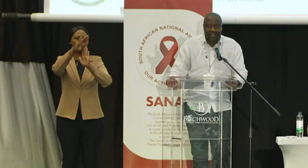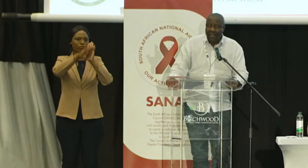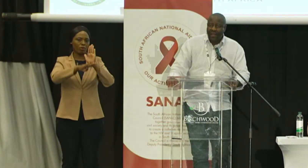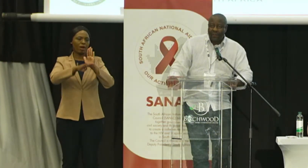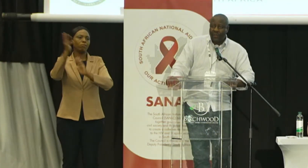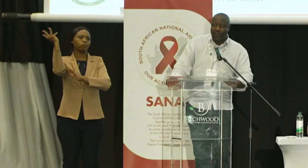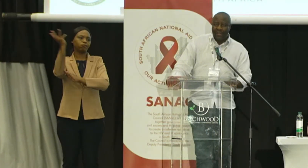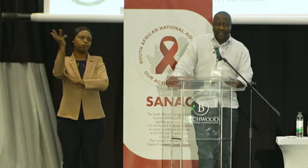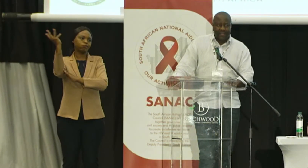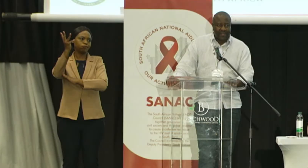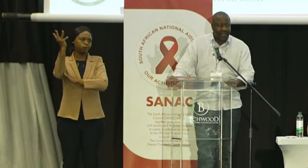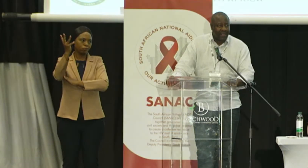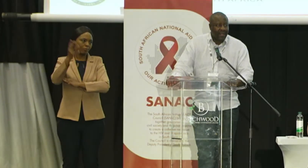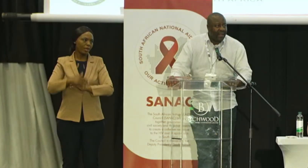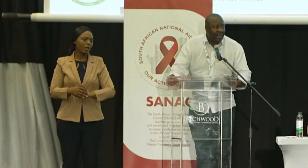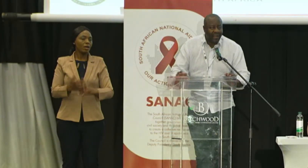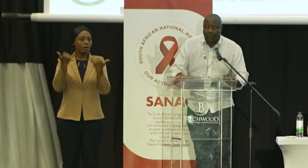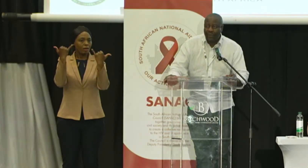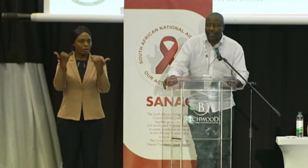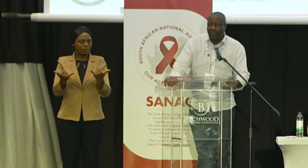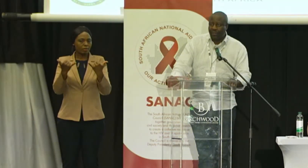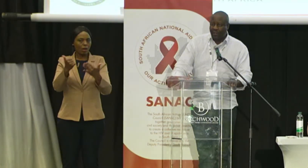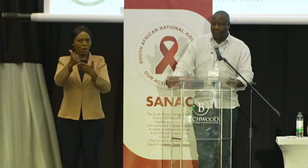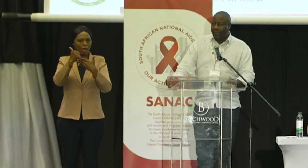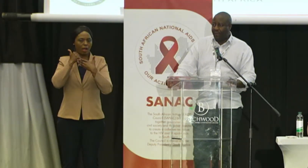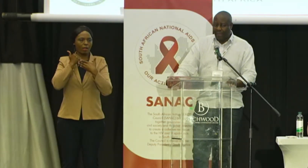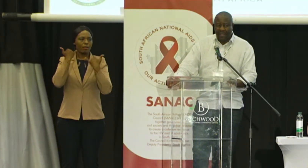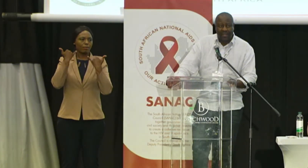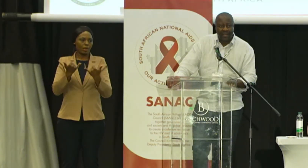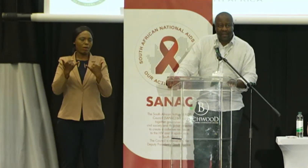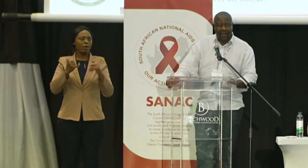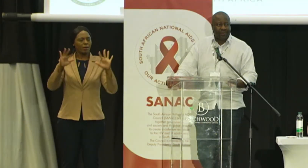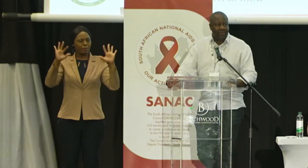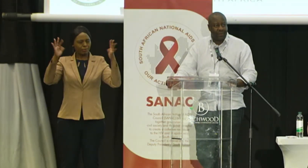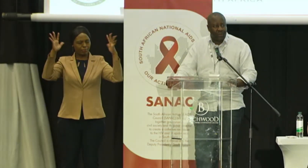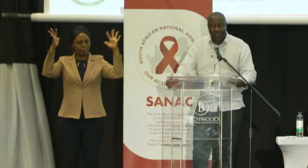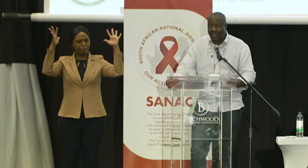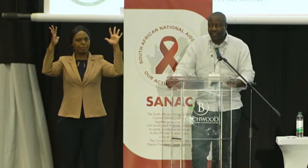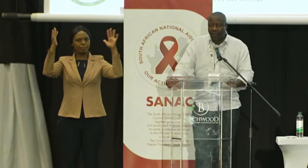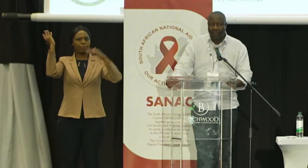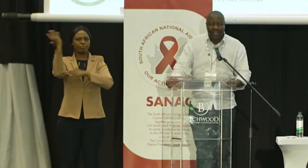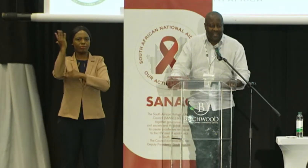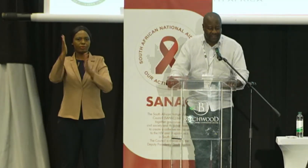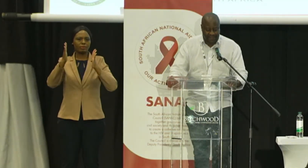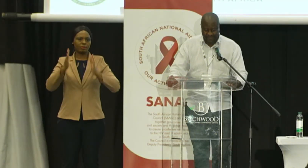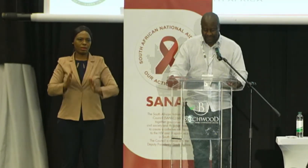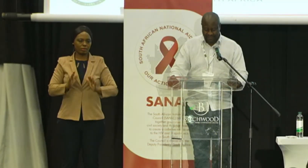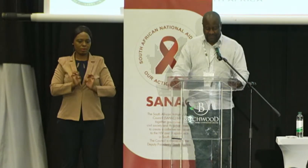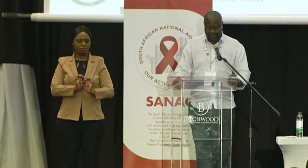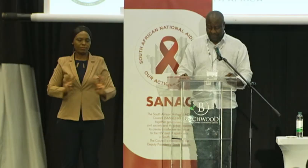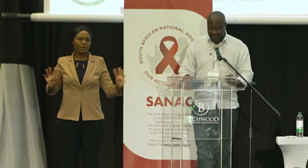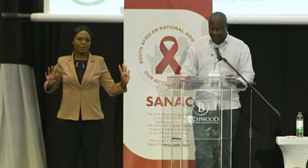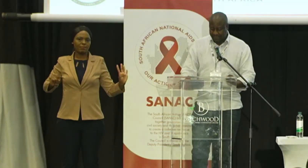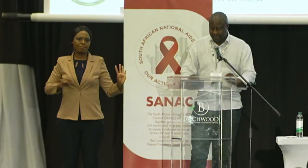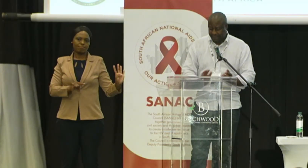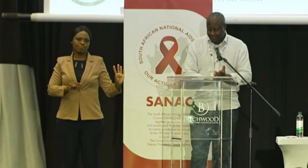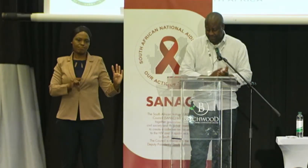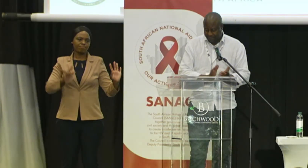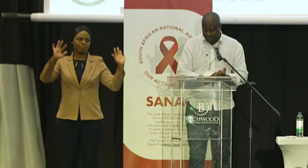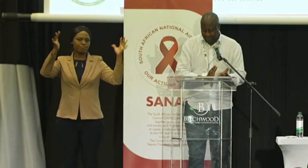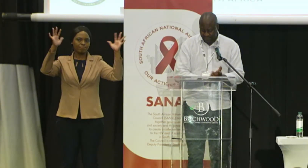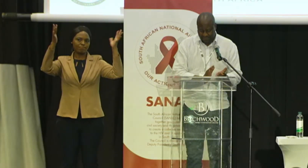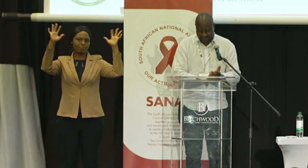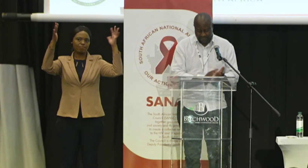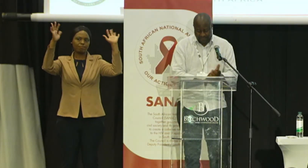presentation. May you please help me to give a big round of applause to our panelists.